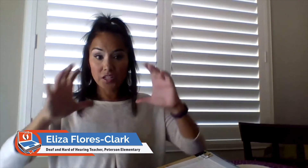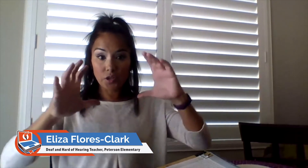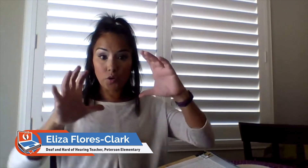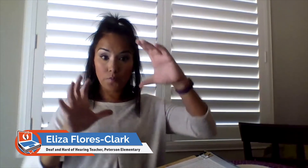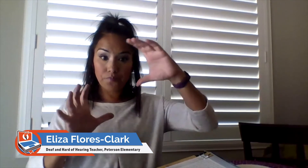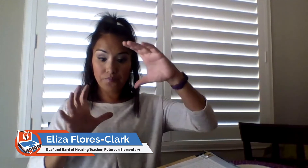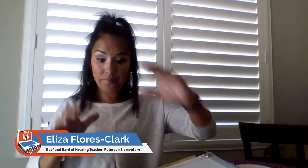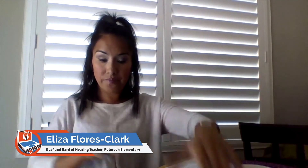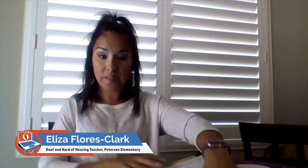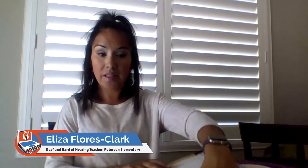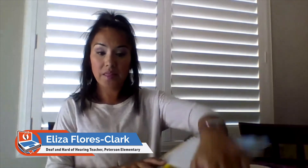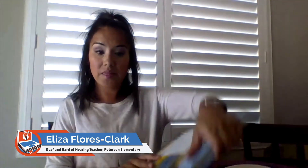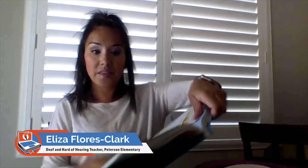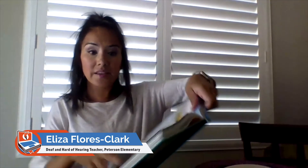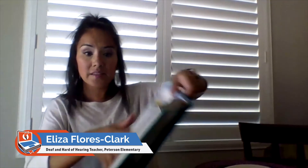So this